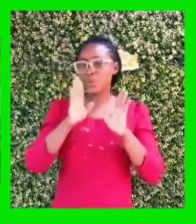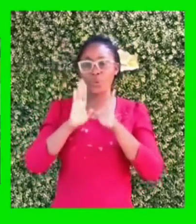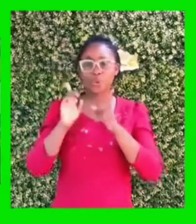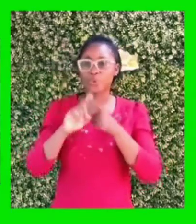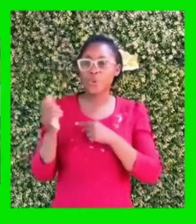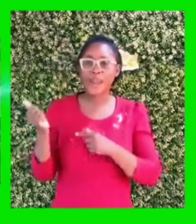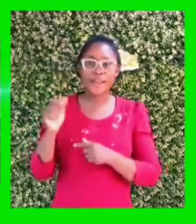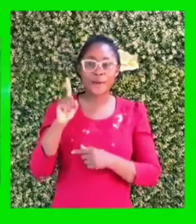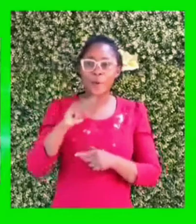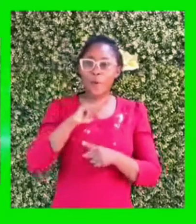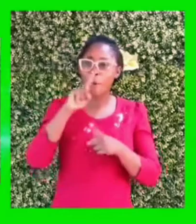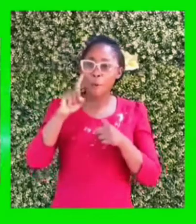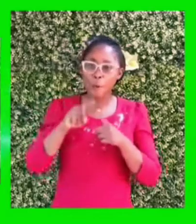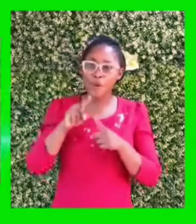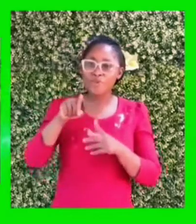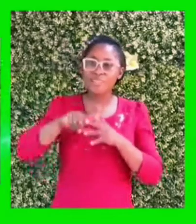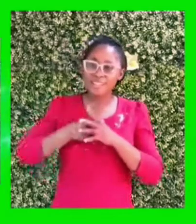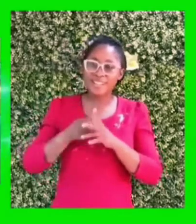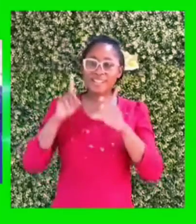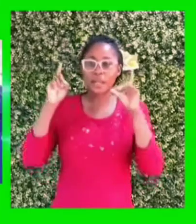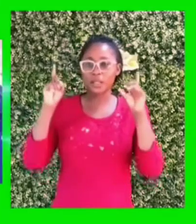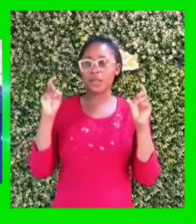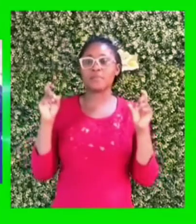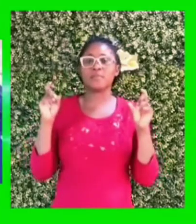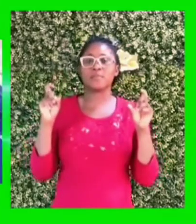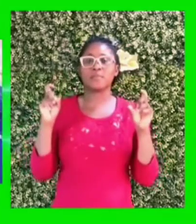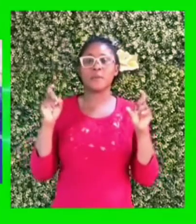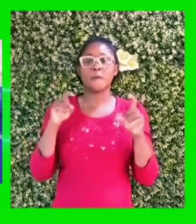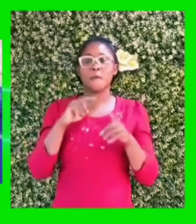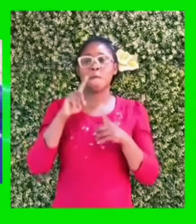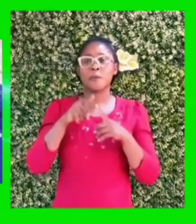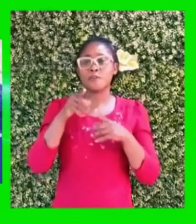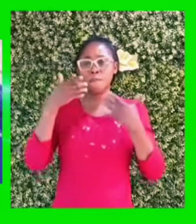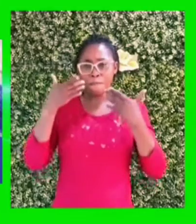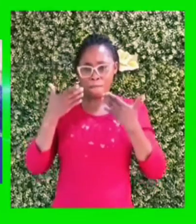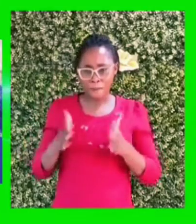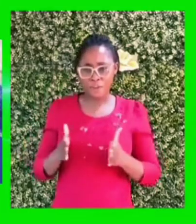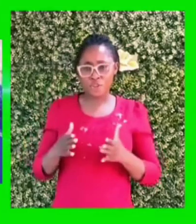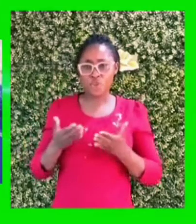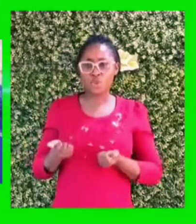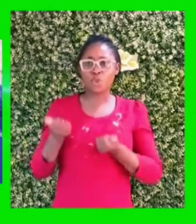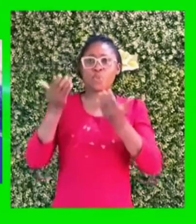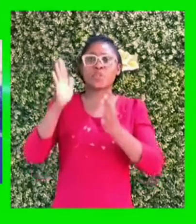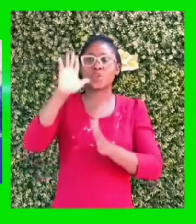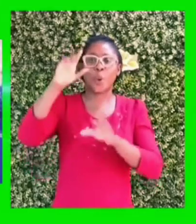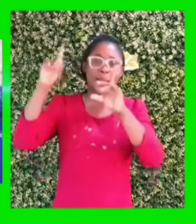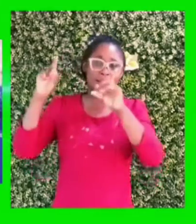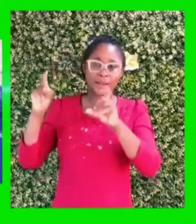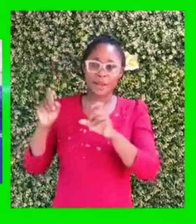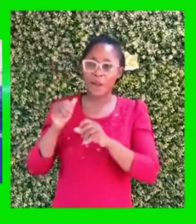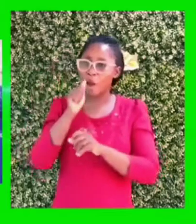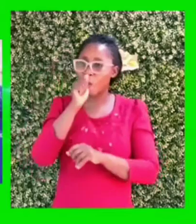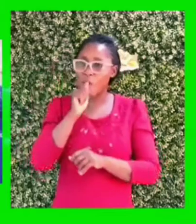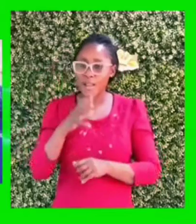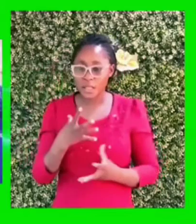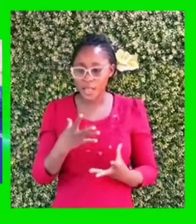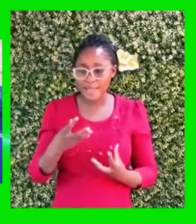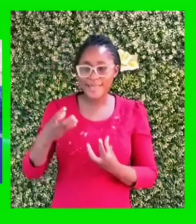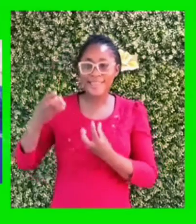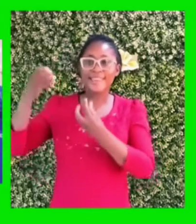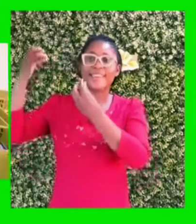to anyone once the examination has started. Once you have successfully submitted your examination, quietly leave